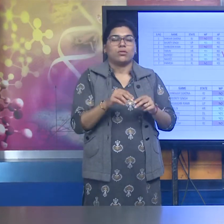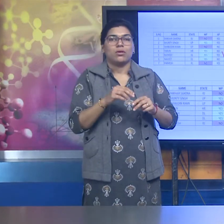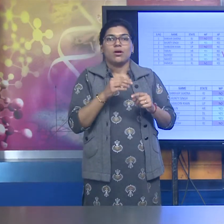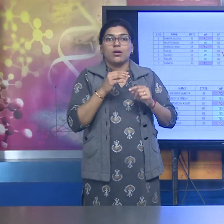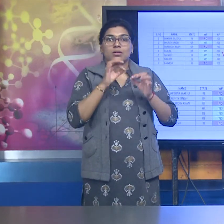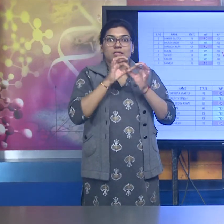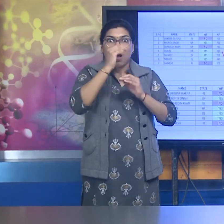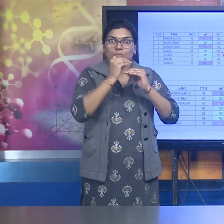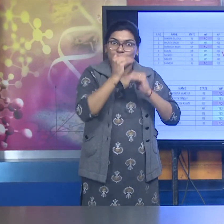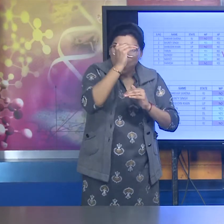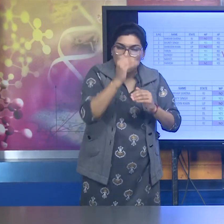slide full,